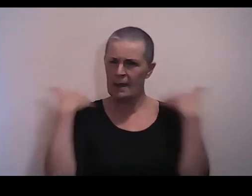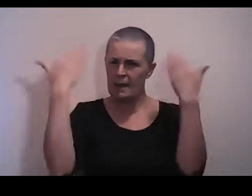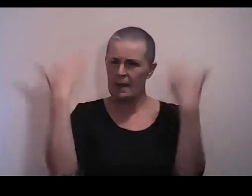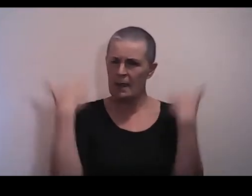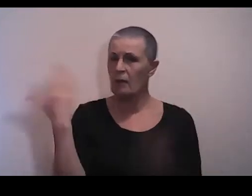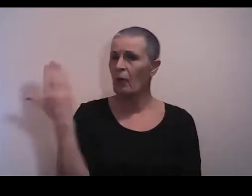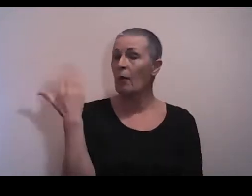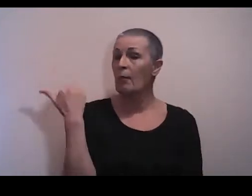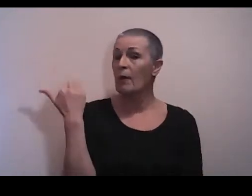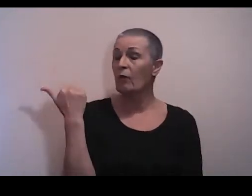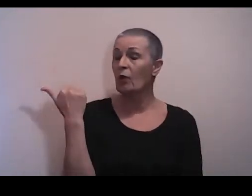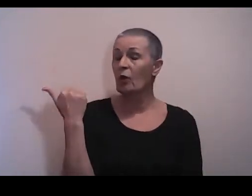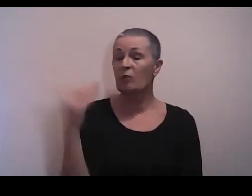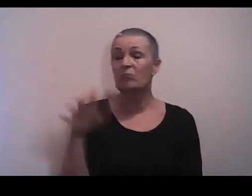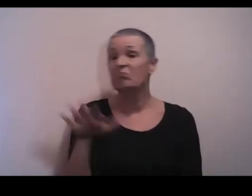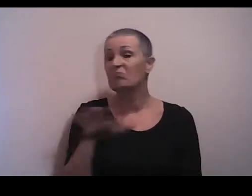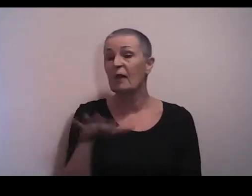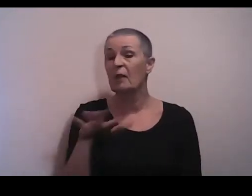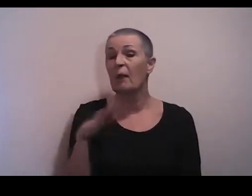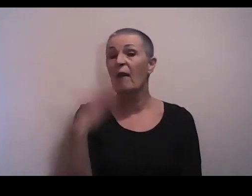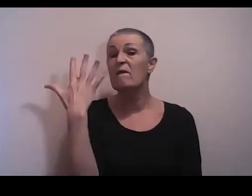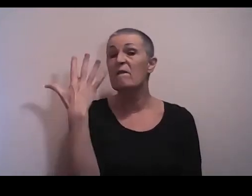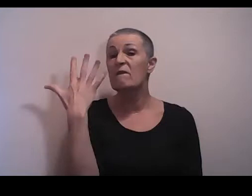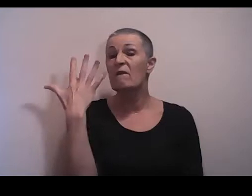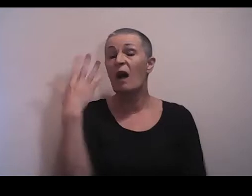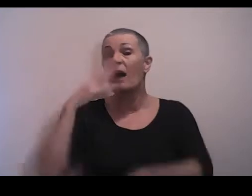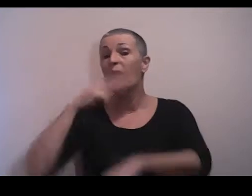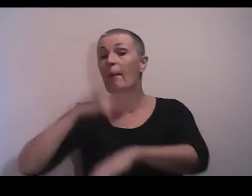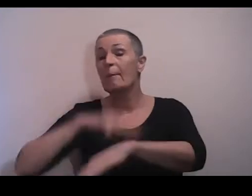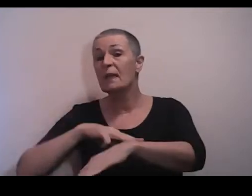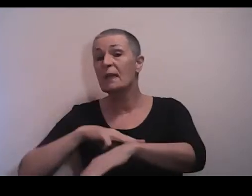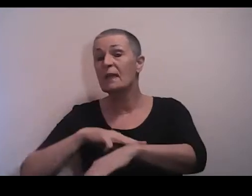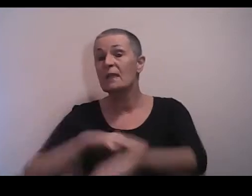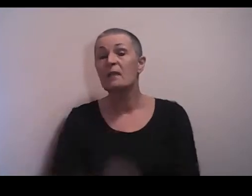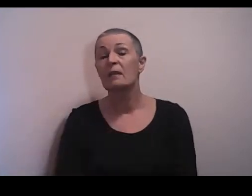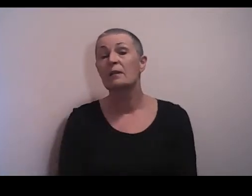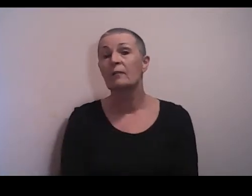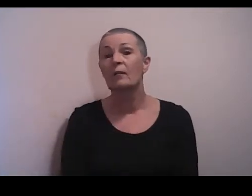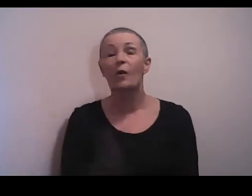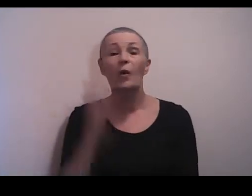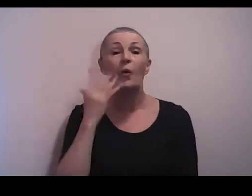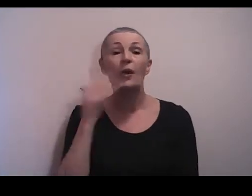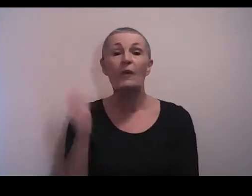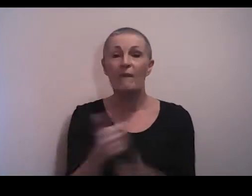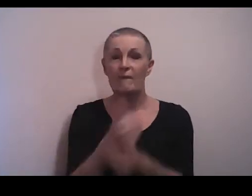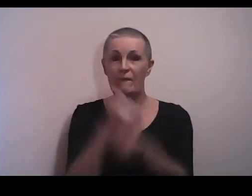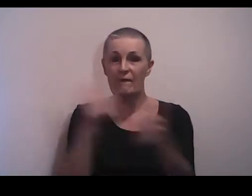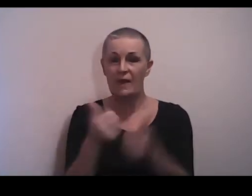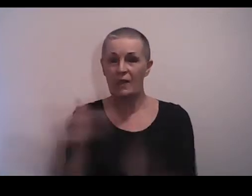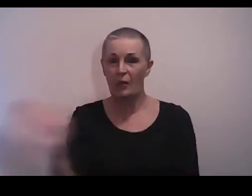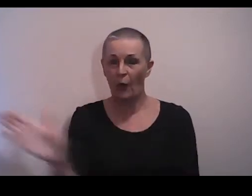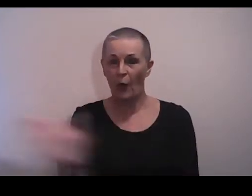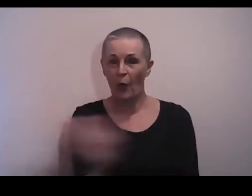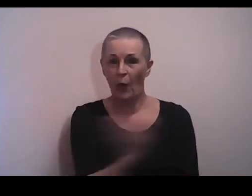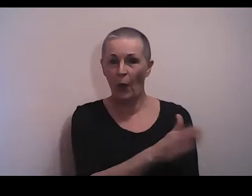or 5 minutes, because once you have done all 6 sessions, there are 18